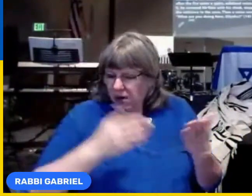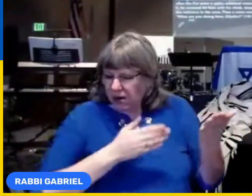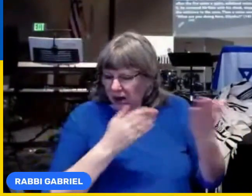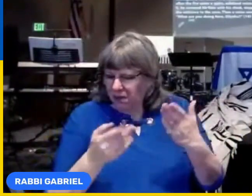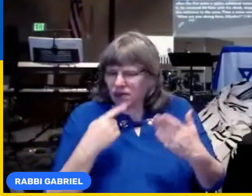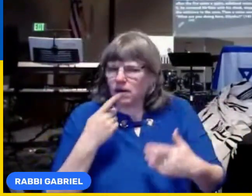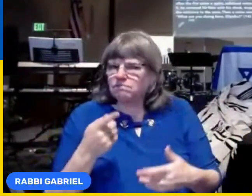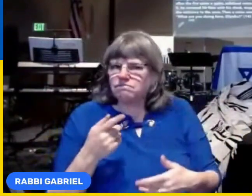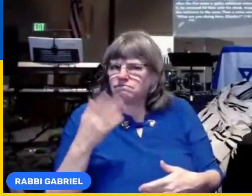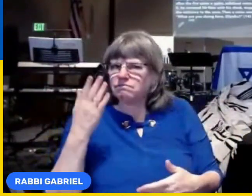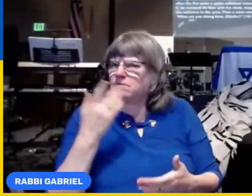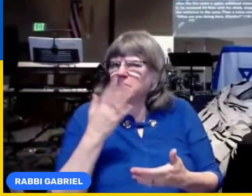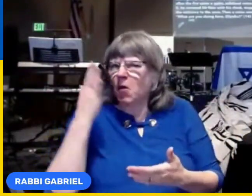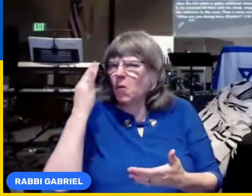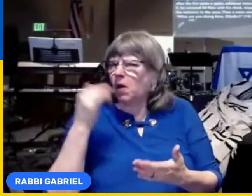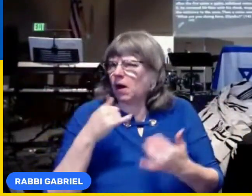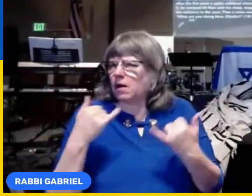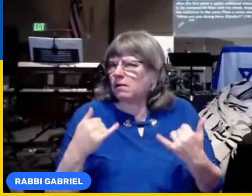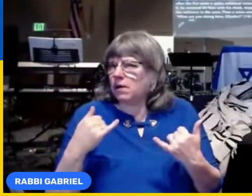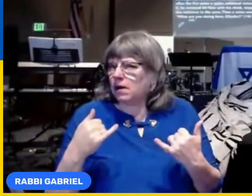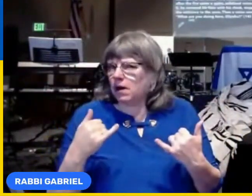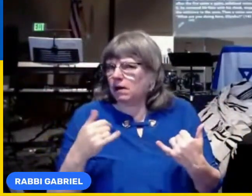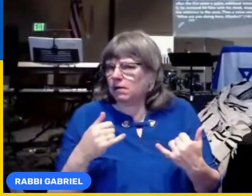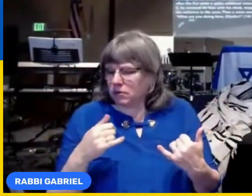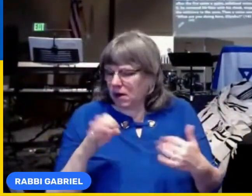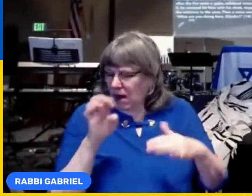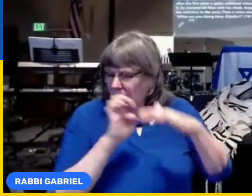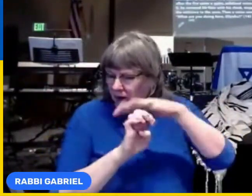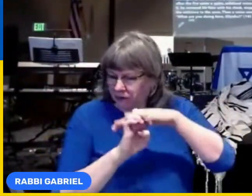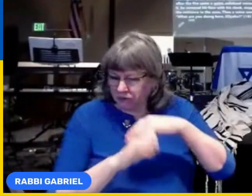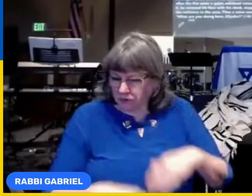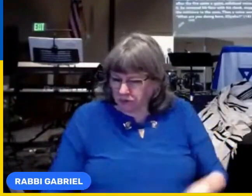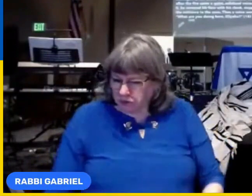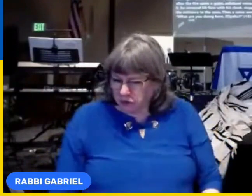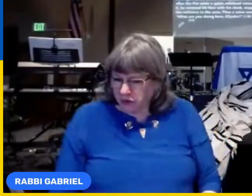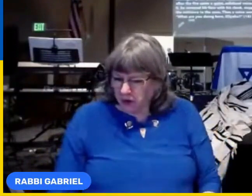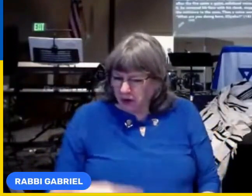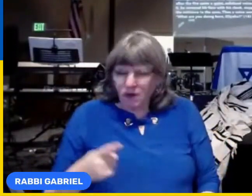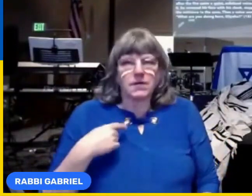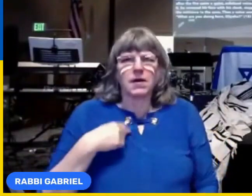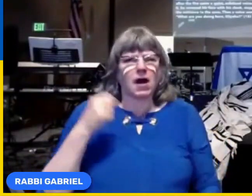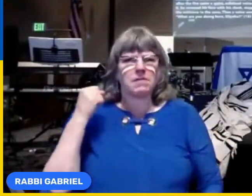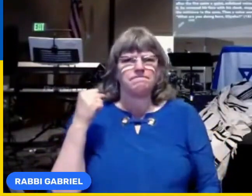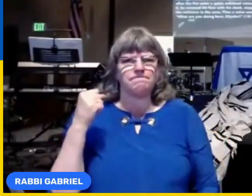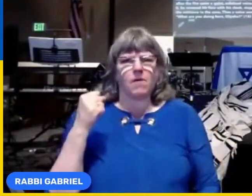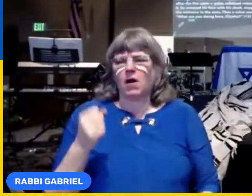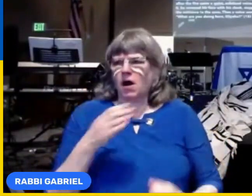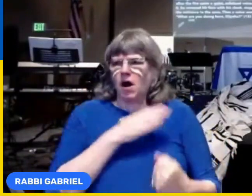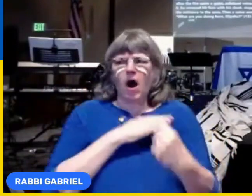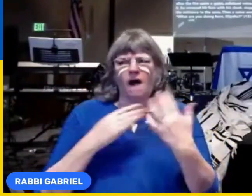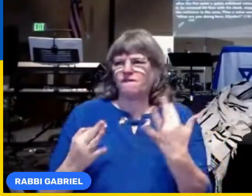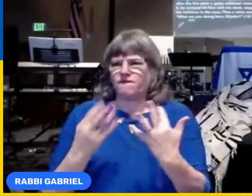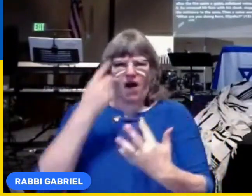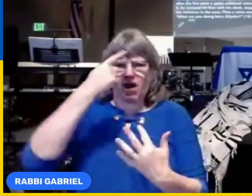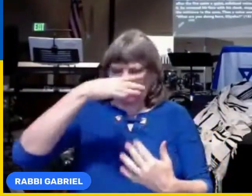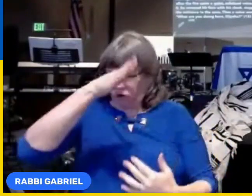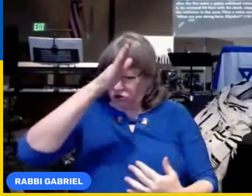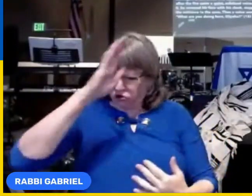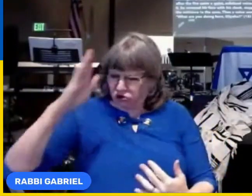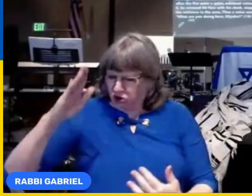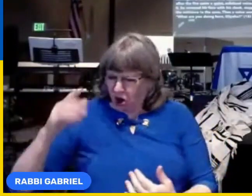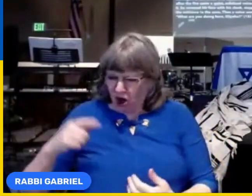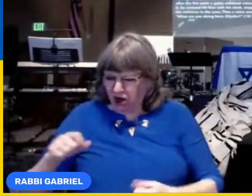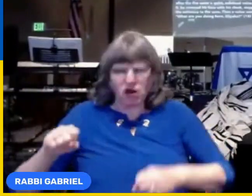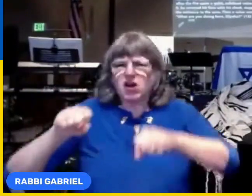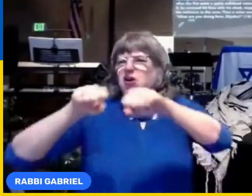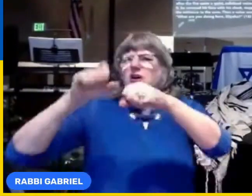Eliyahu? He answered, I have been very zealous for Adonai, the God of armies, because the people of Israel have abandoned your covenant, broken